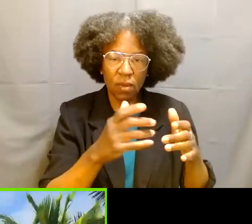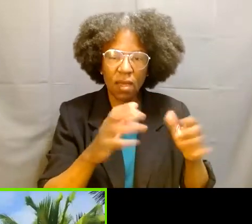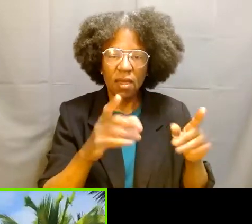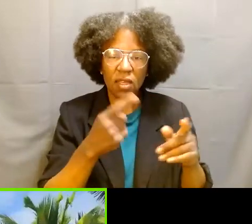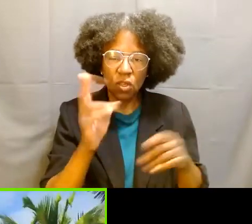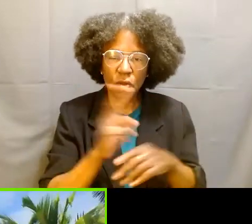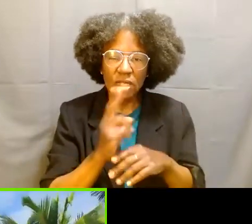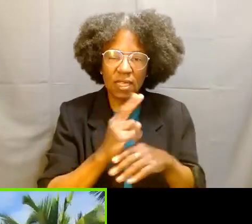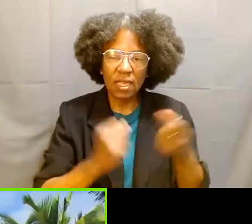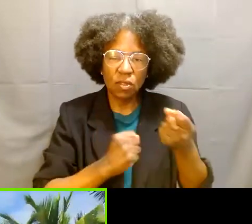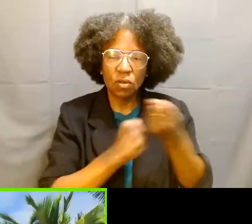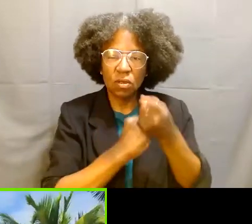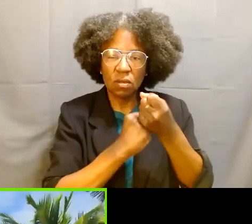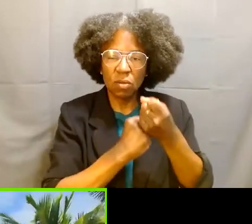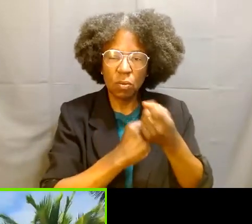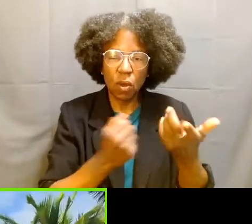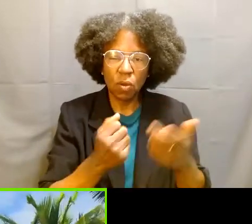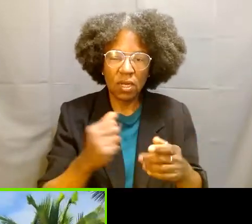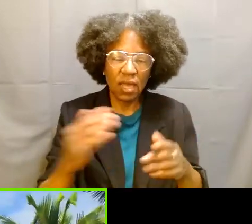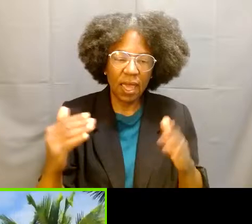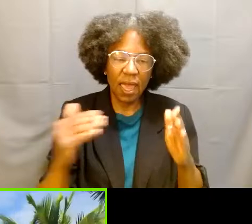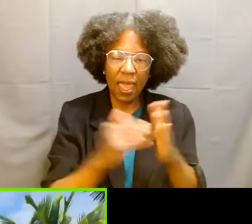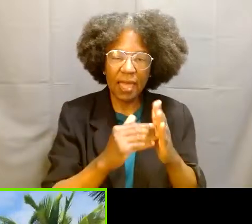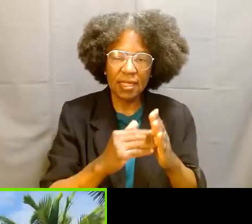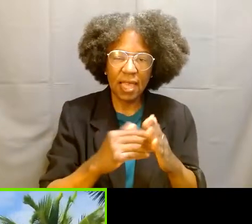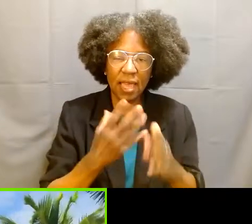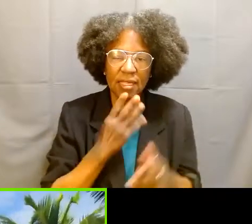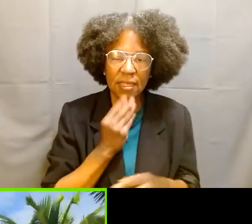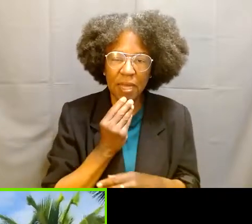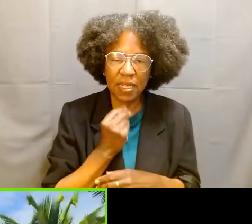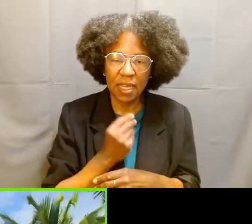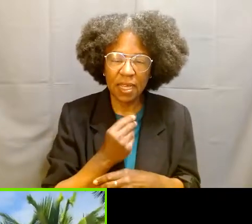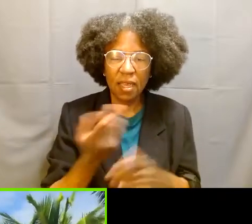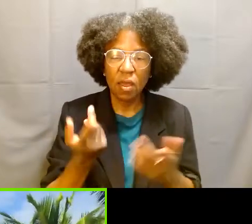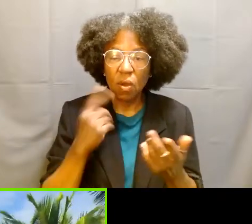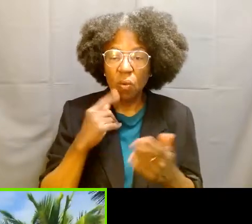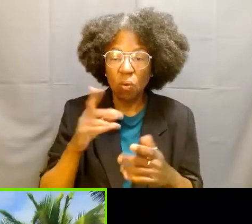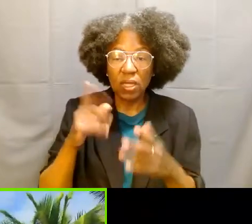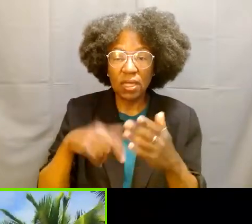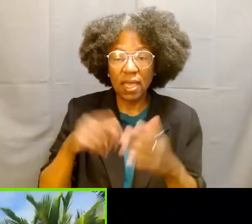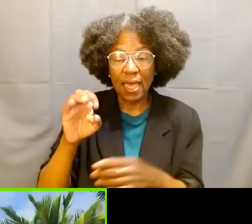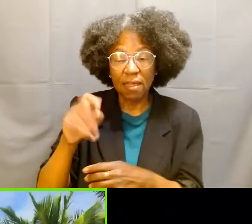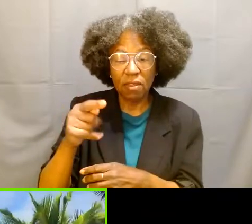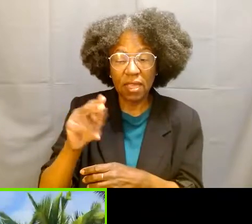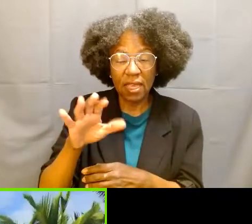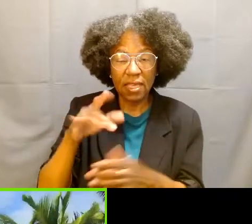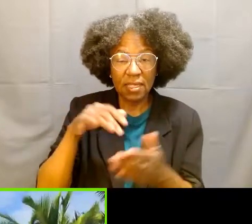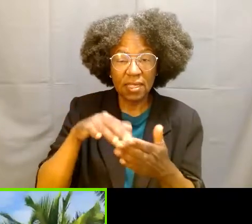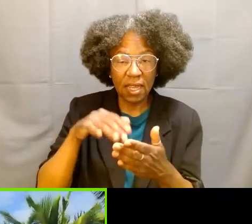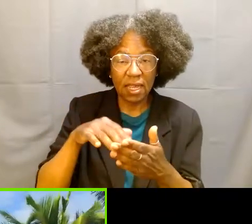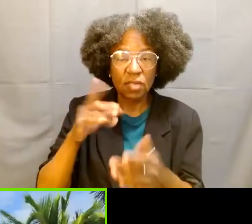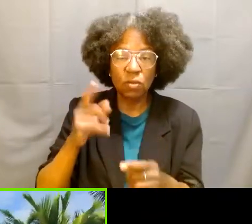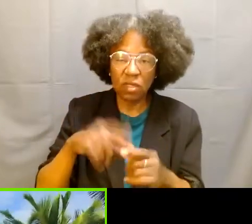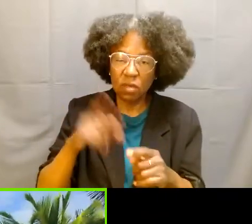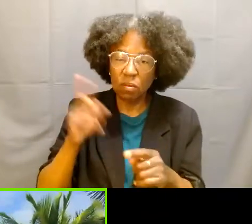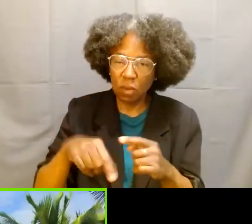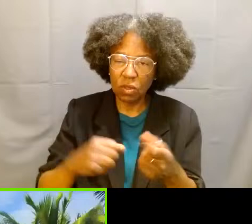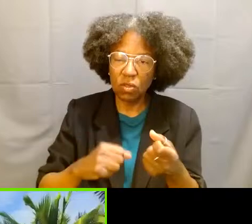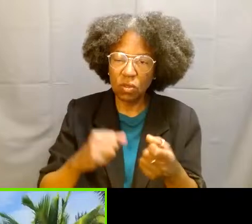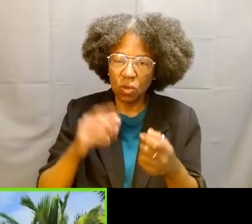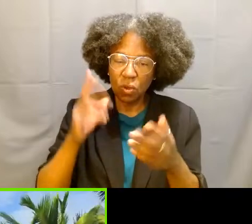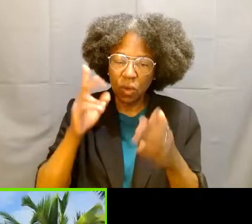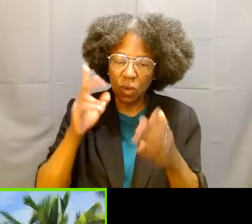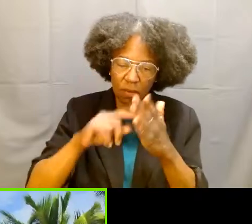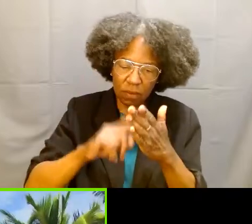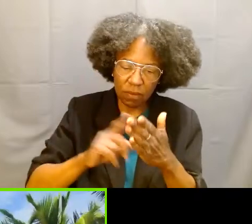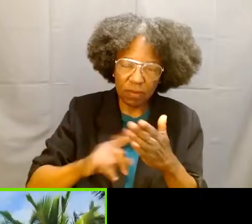anti-Semitic narratives. While the original intent of ethnic study was to address the historical injustice, certain political